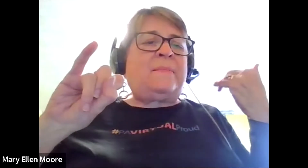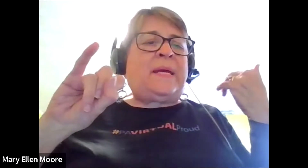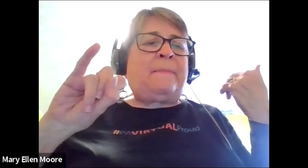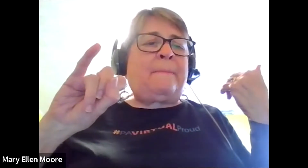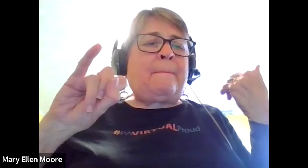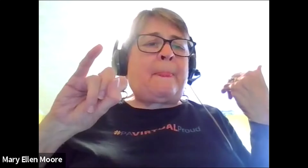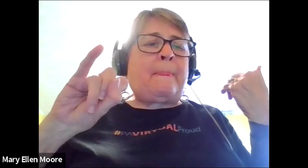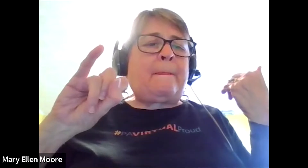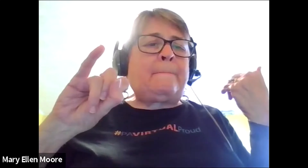me?